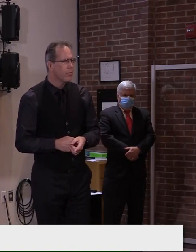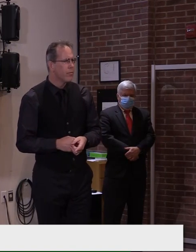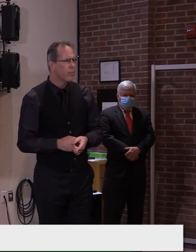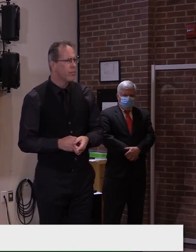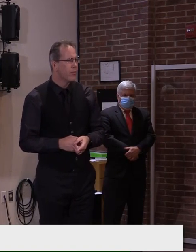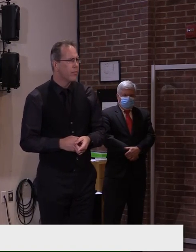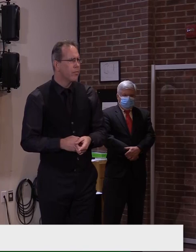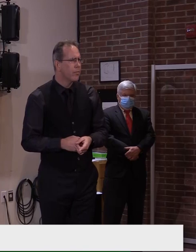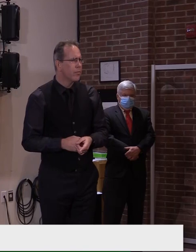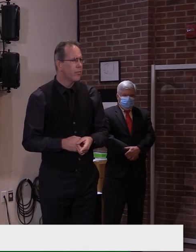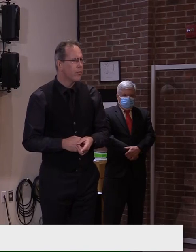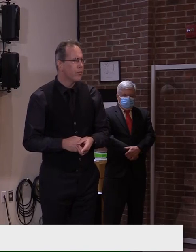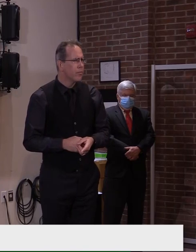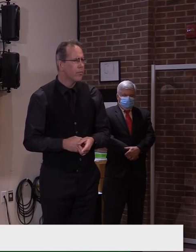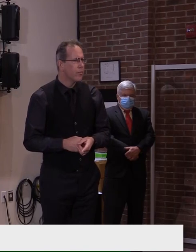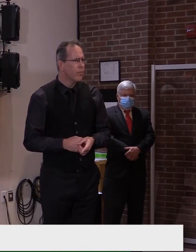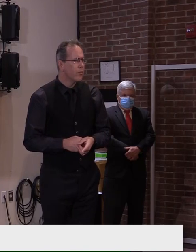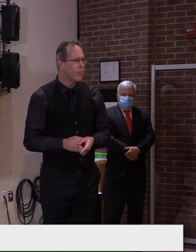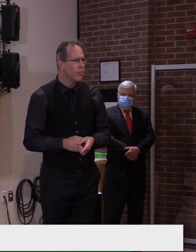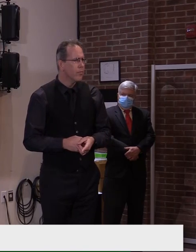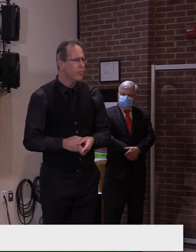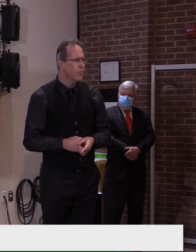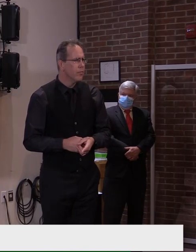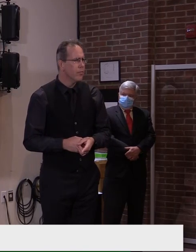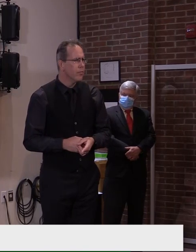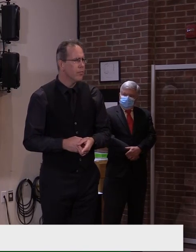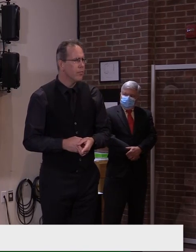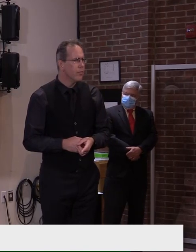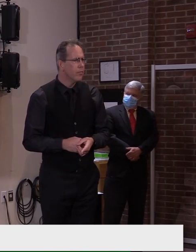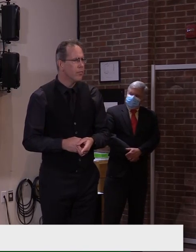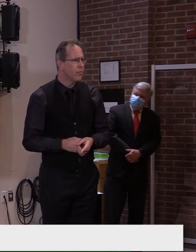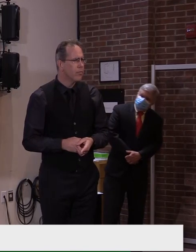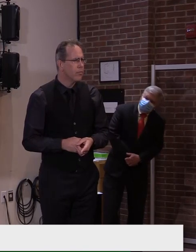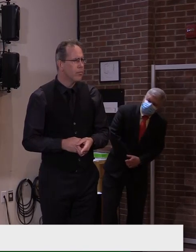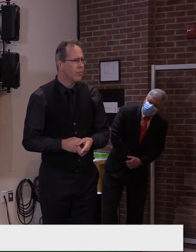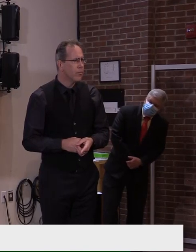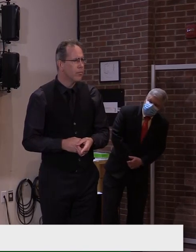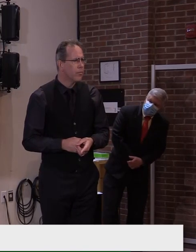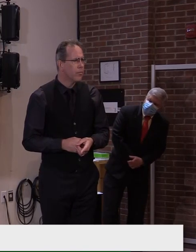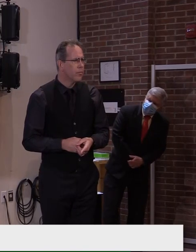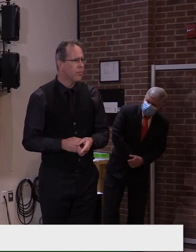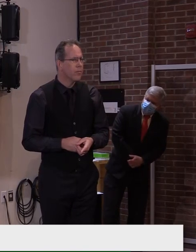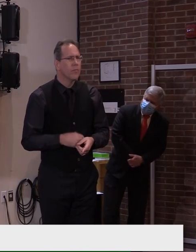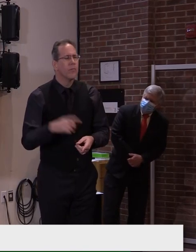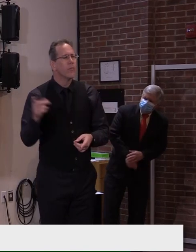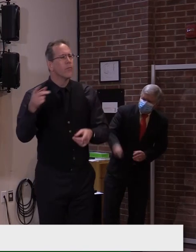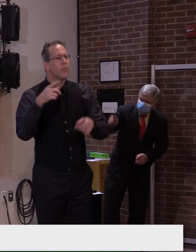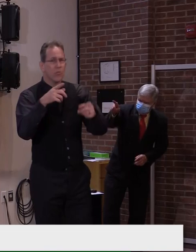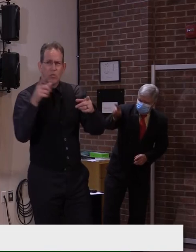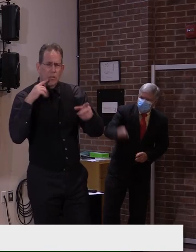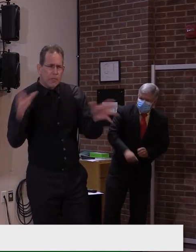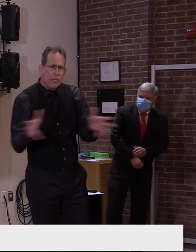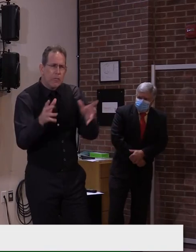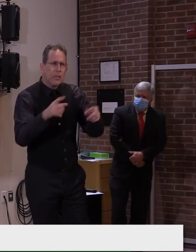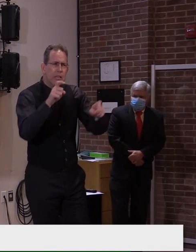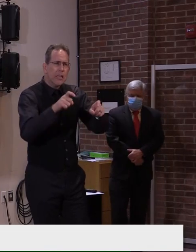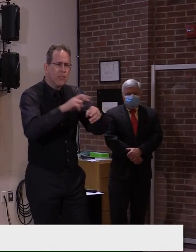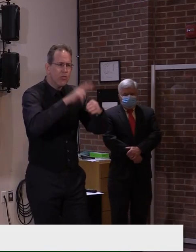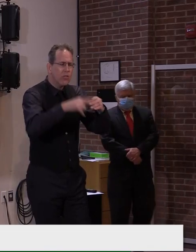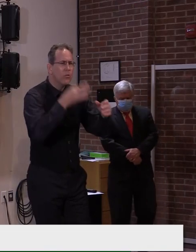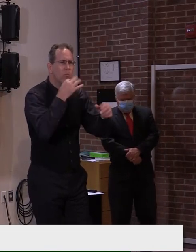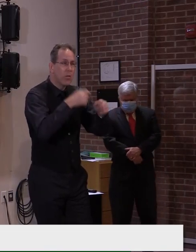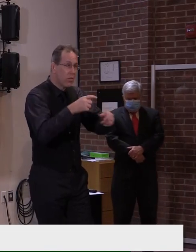of days that it takes to get a result after you've done a PCR